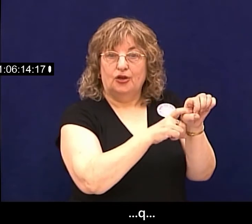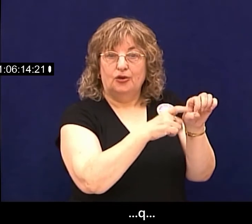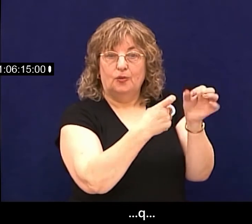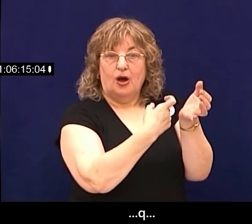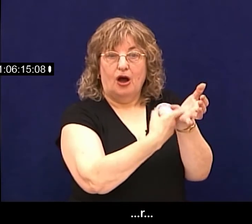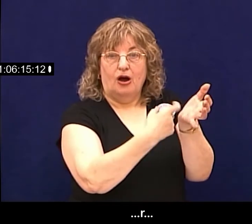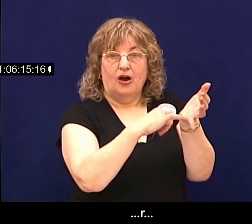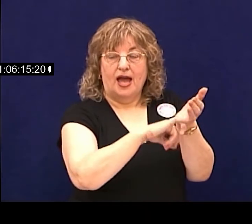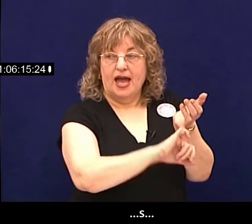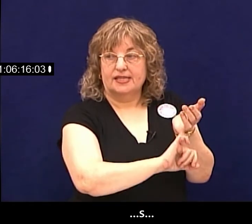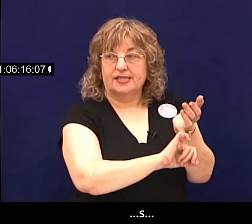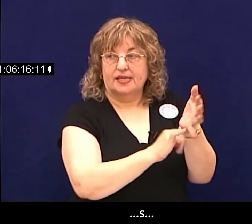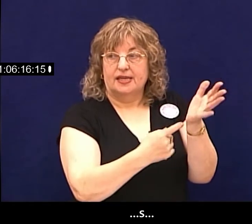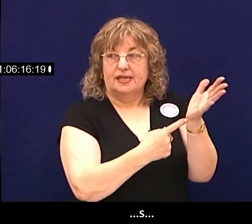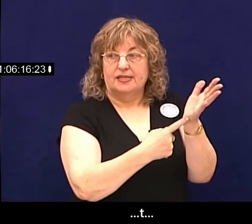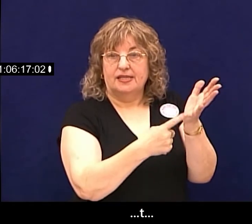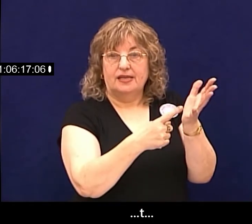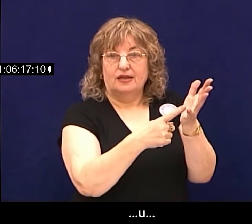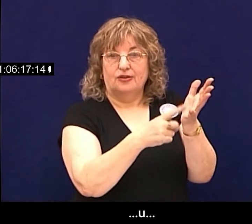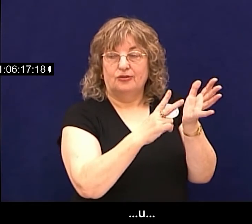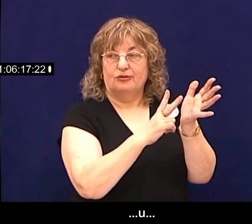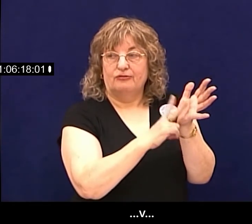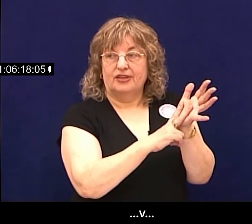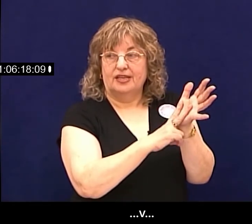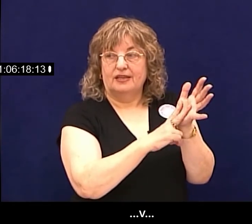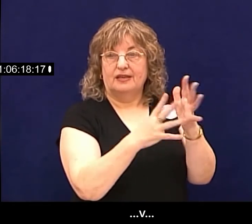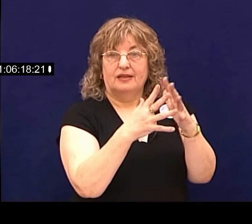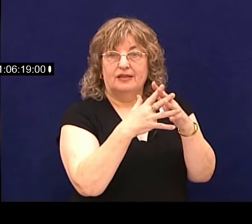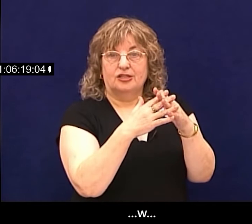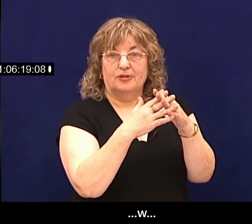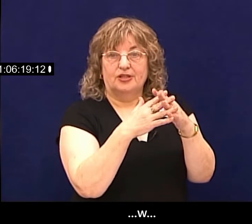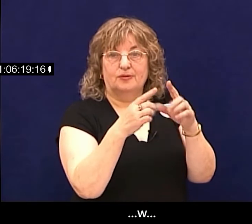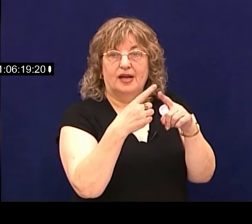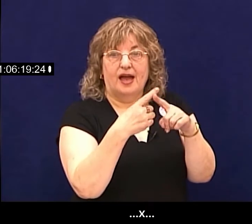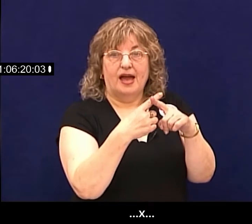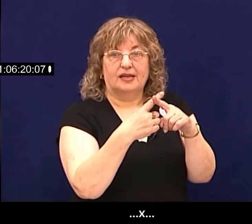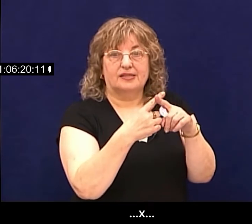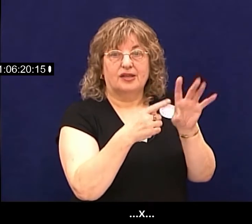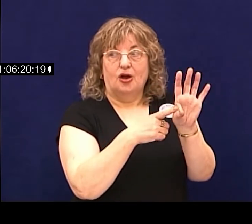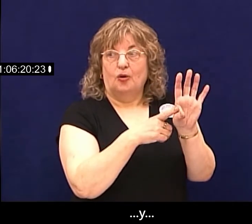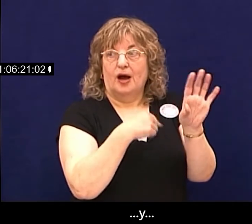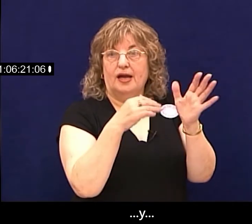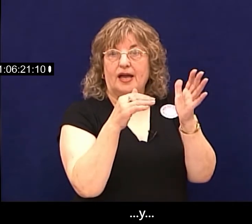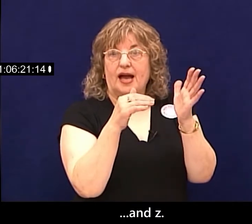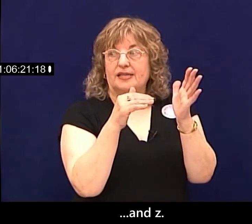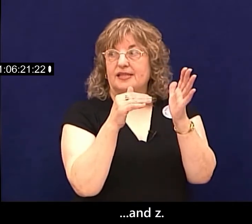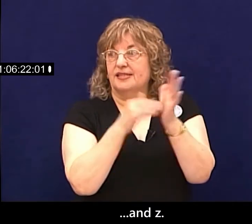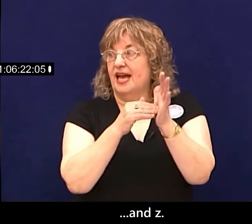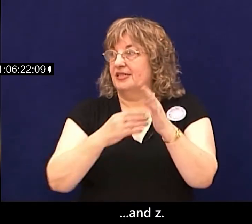Q, R, S, T, U, V, W, X, Y, and Z.